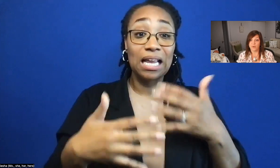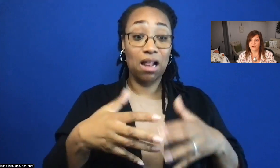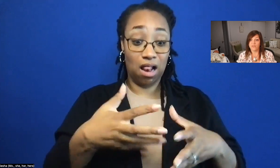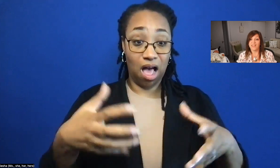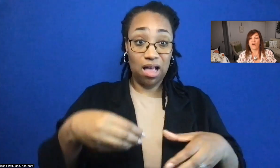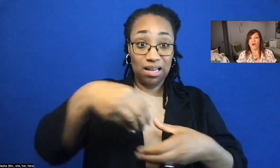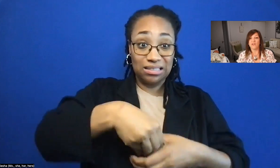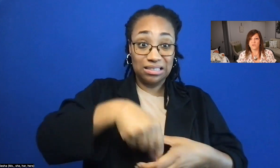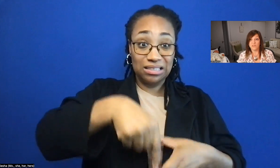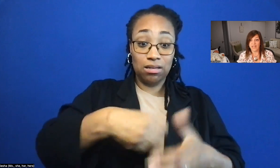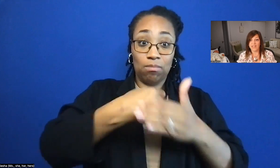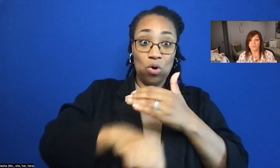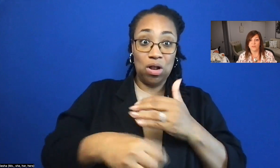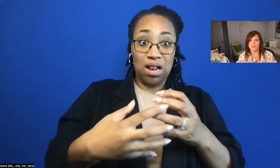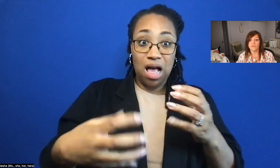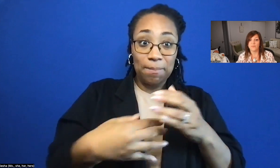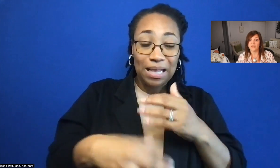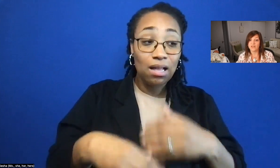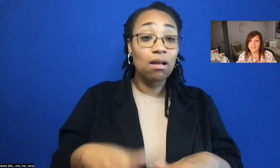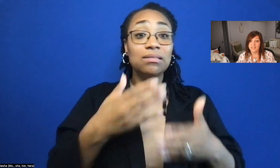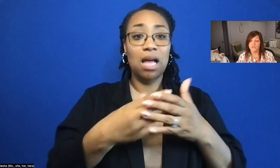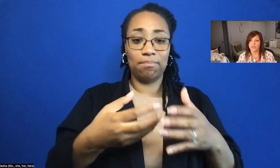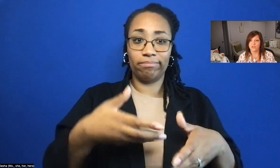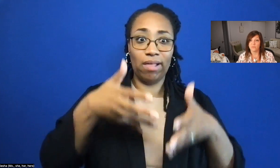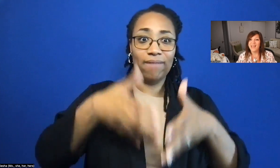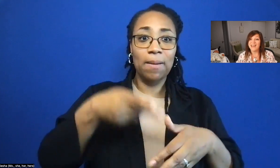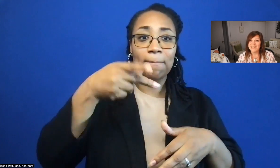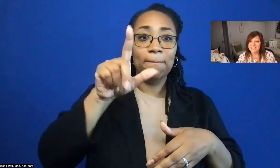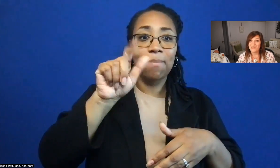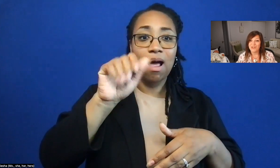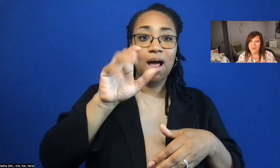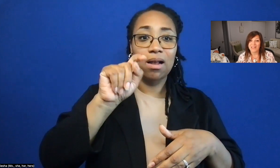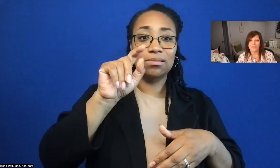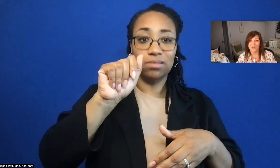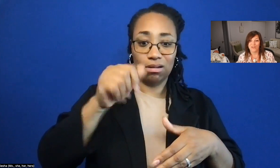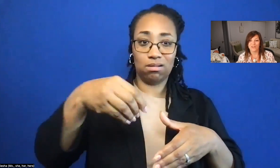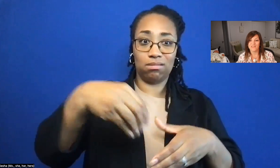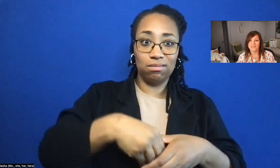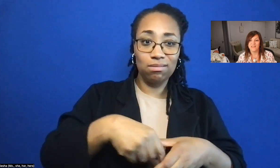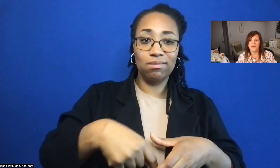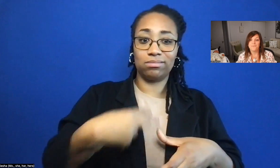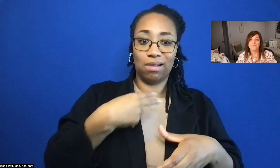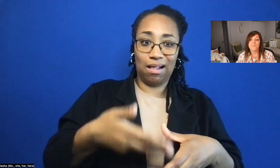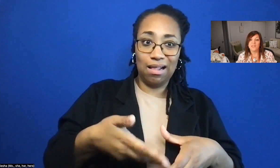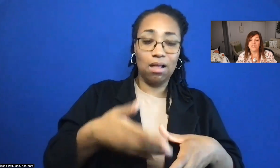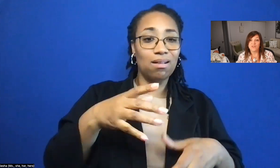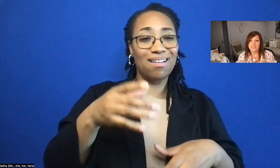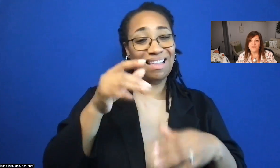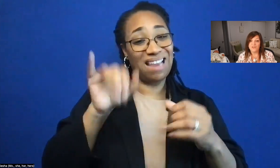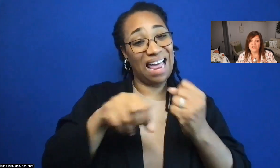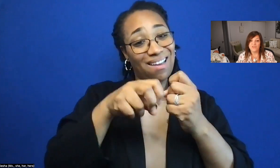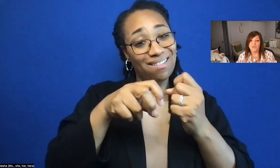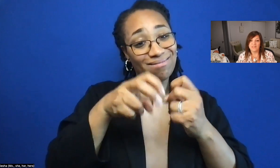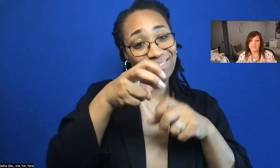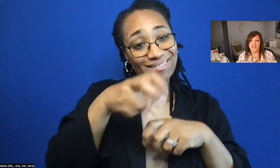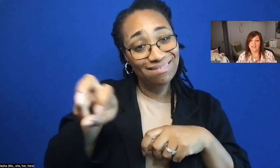during birth, can also delay your milk from increasing in volume until your body recovers. During the